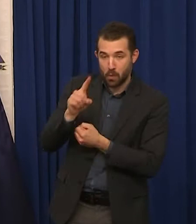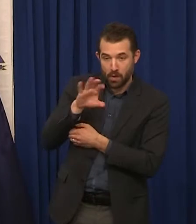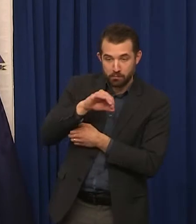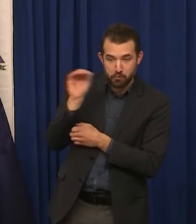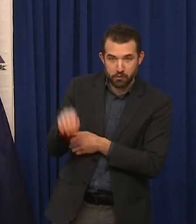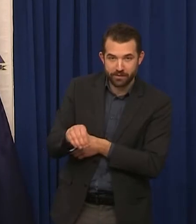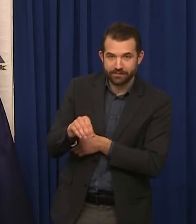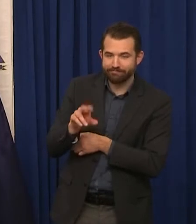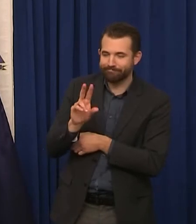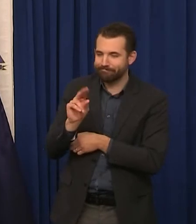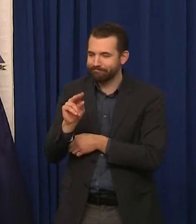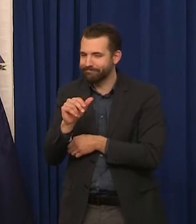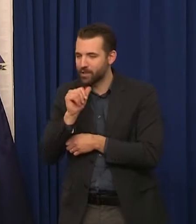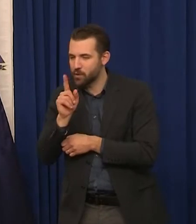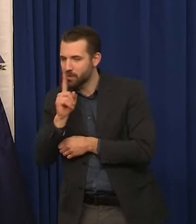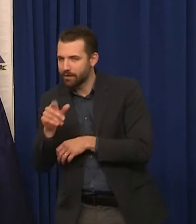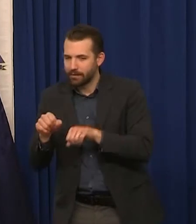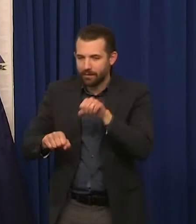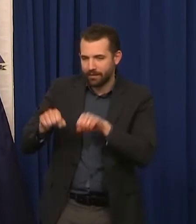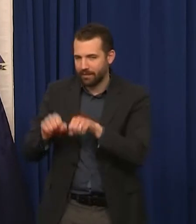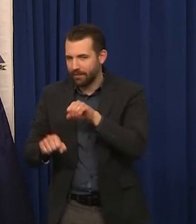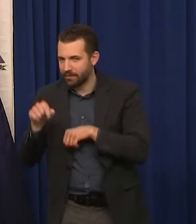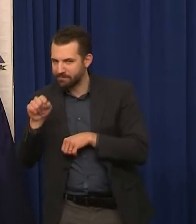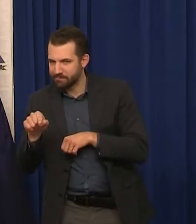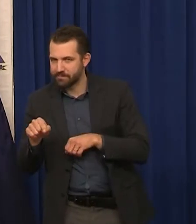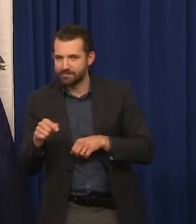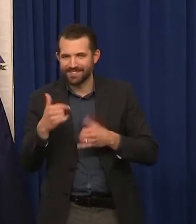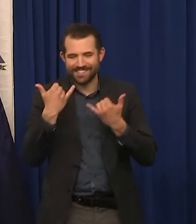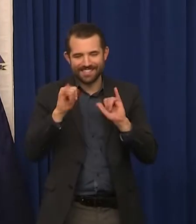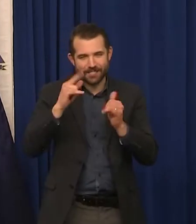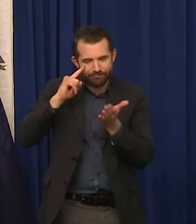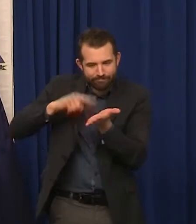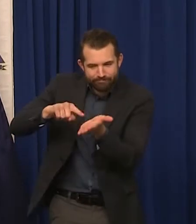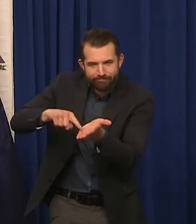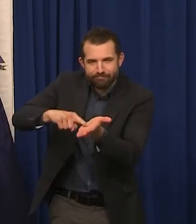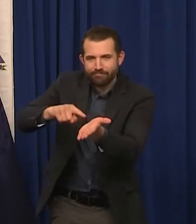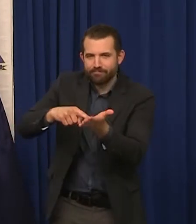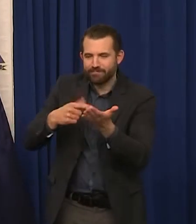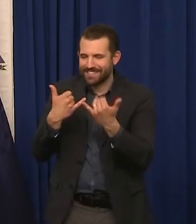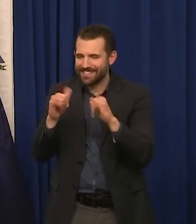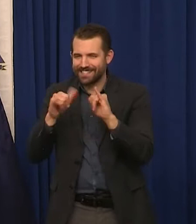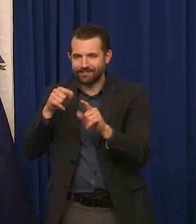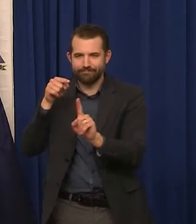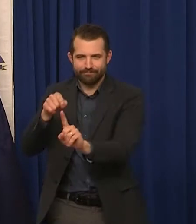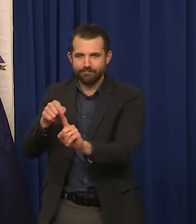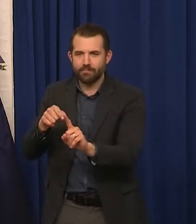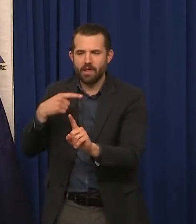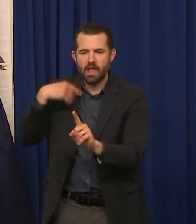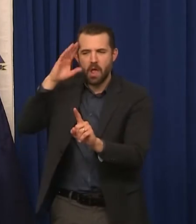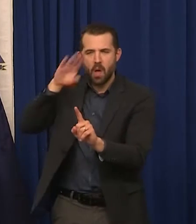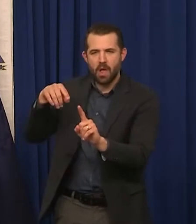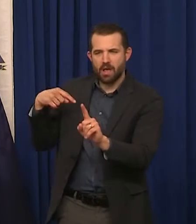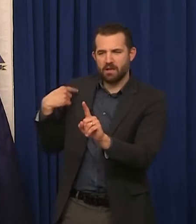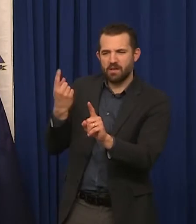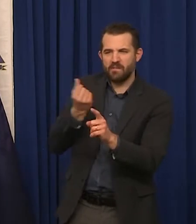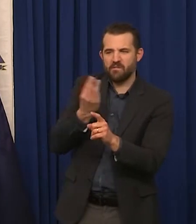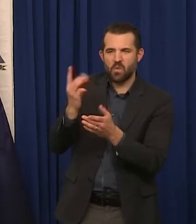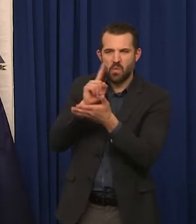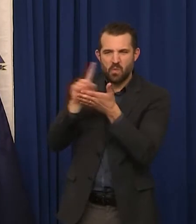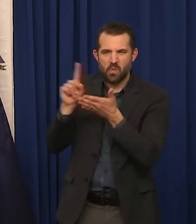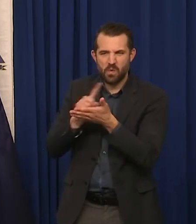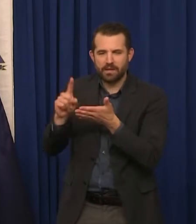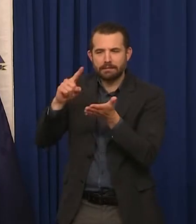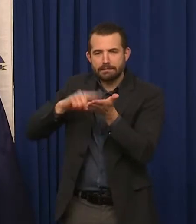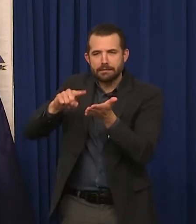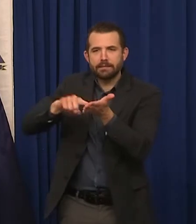Recognizing that those early data, which I've been aware of for a couple of weeks coming out of different research laboratories,